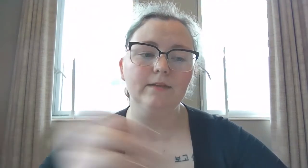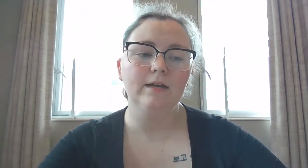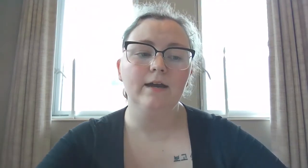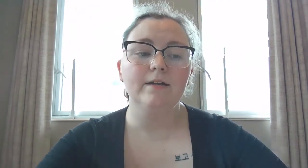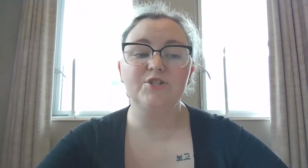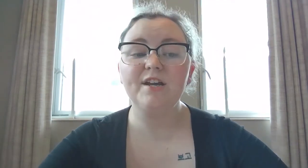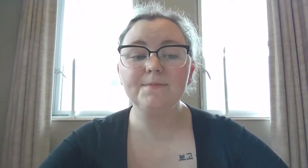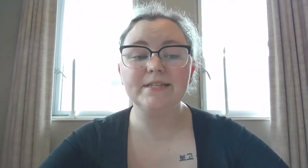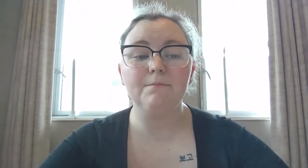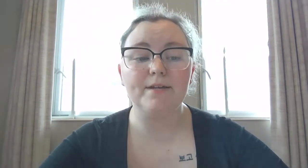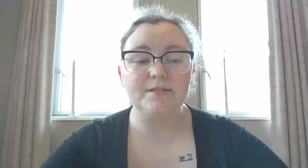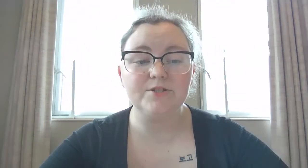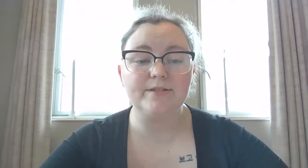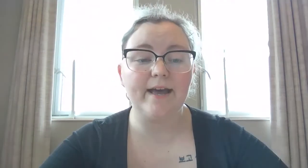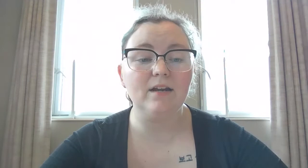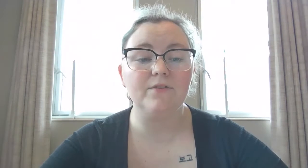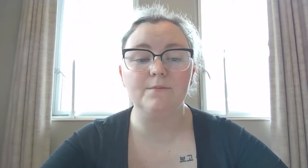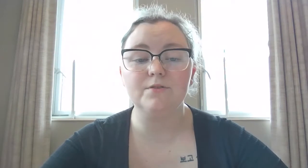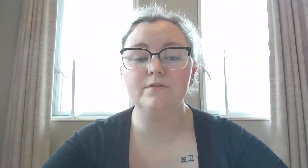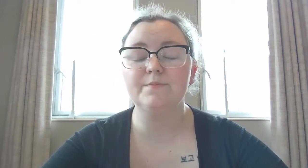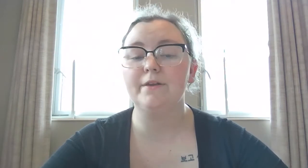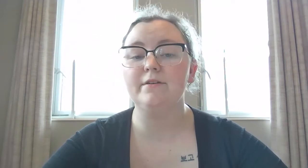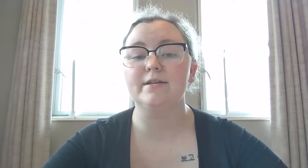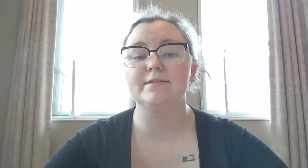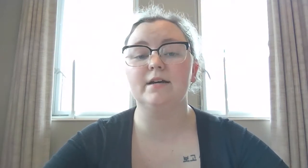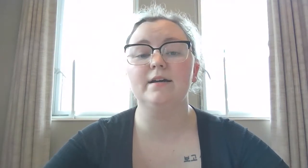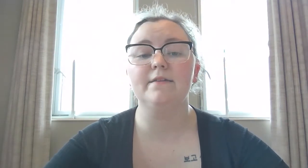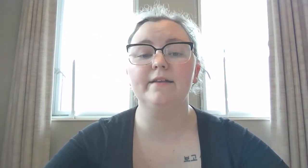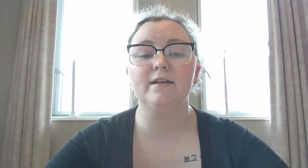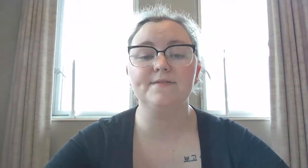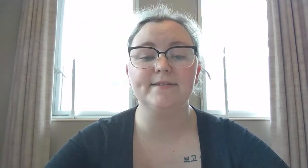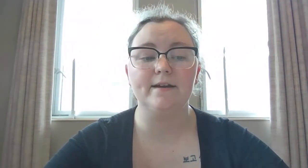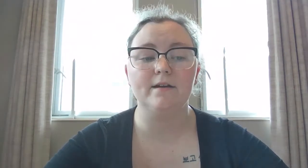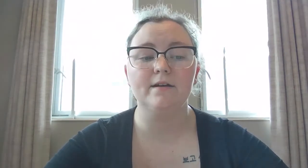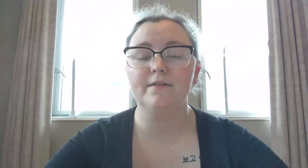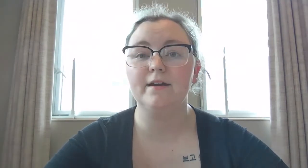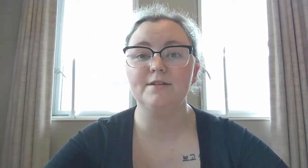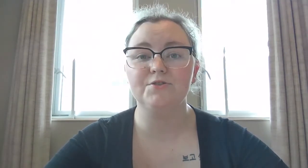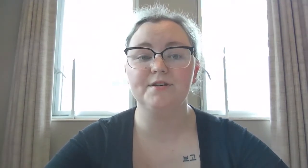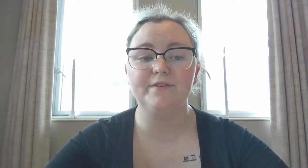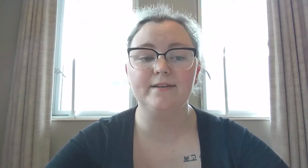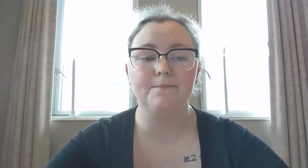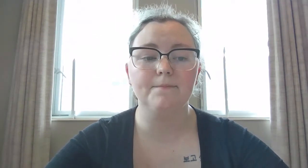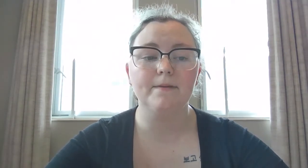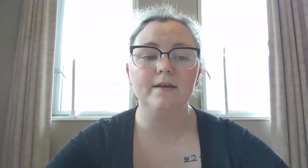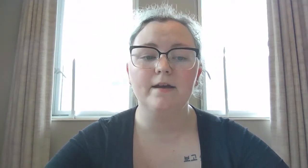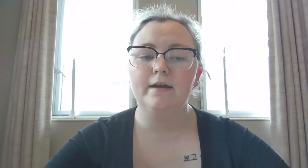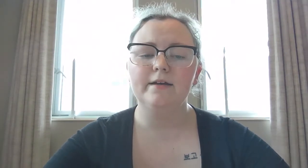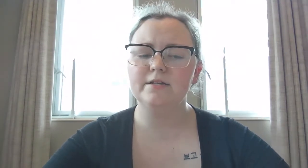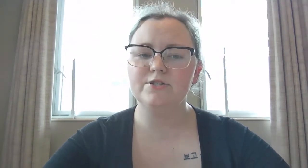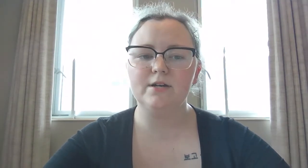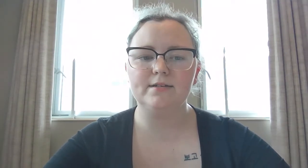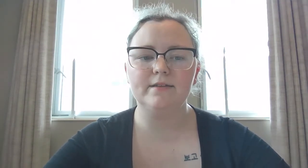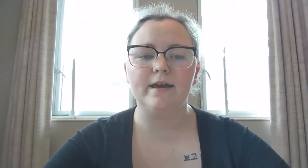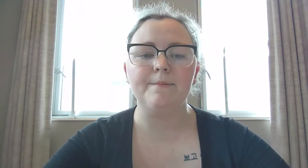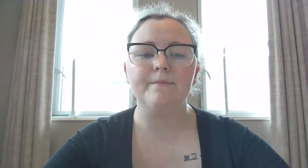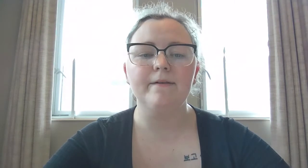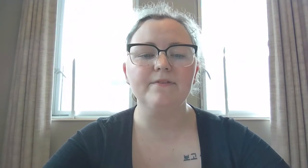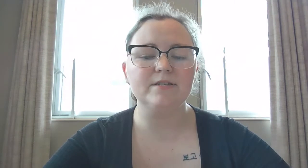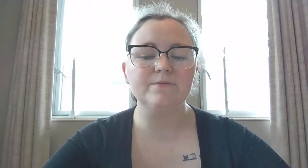5. Jacob sent messengers ahead of him to his brother Esau in the land of Seir, the country of Edom. He instructed them, "This is what you are